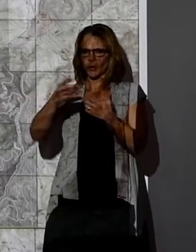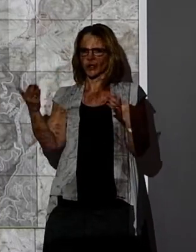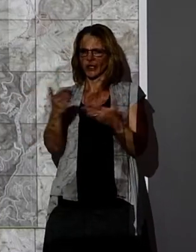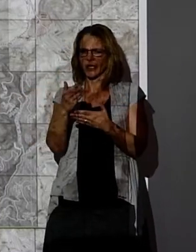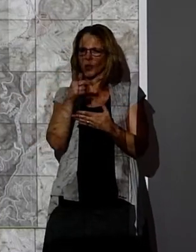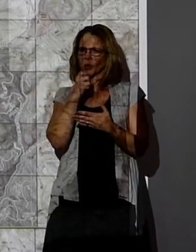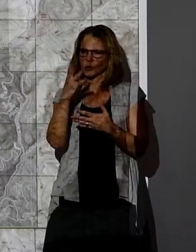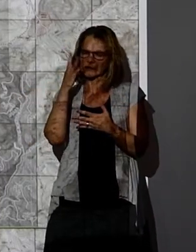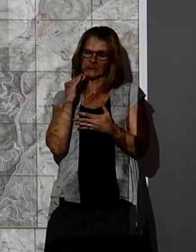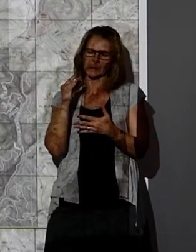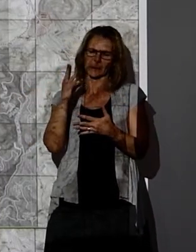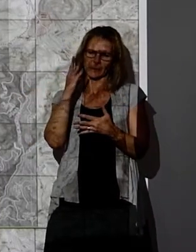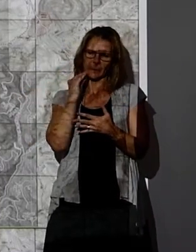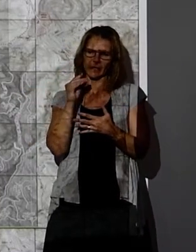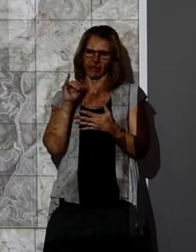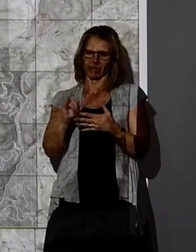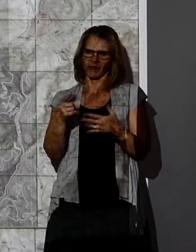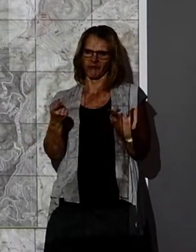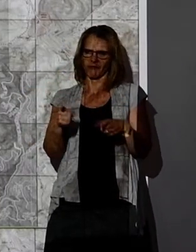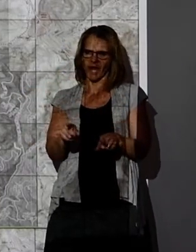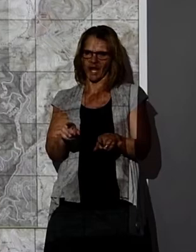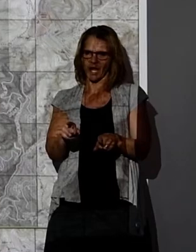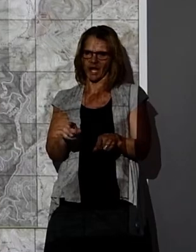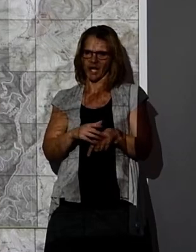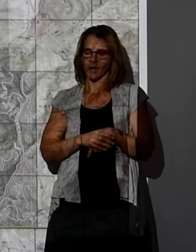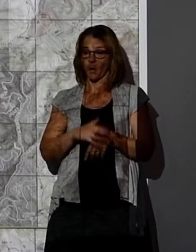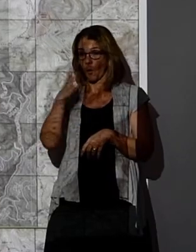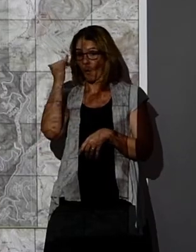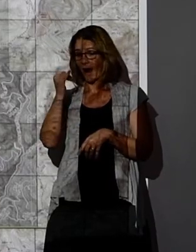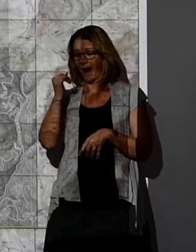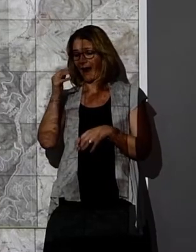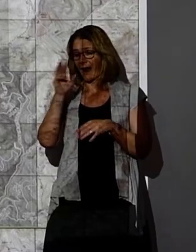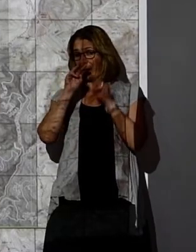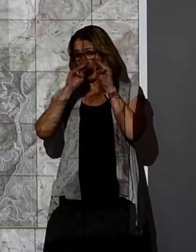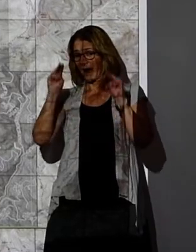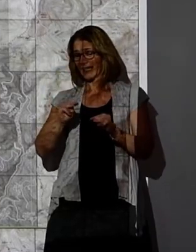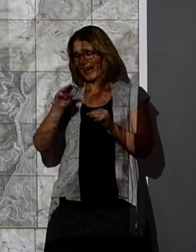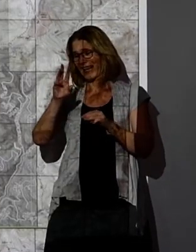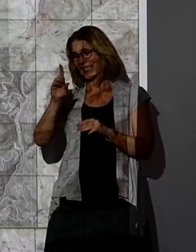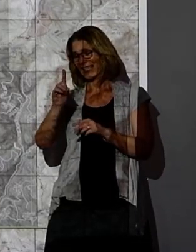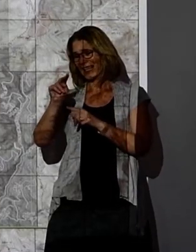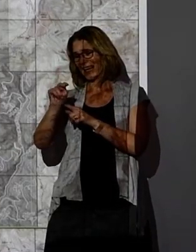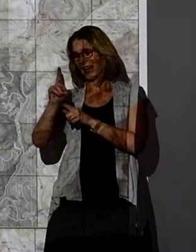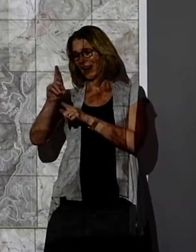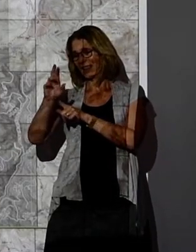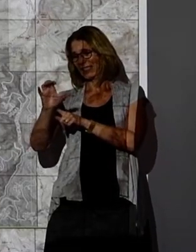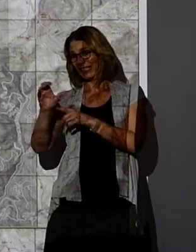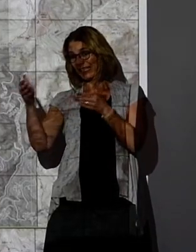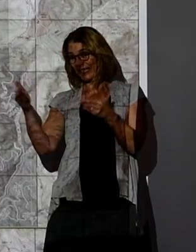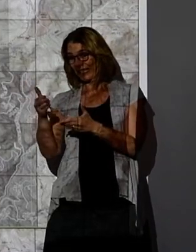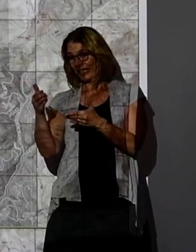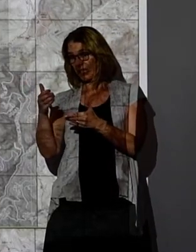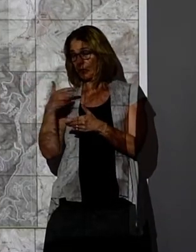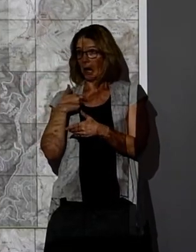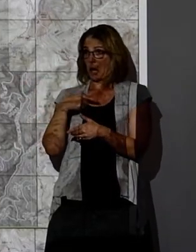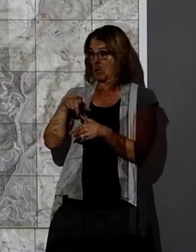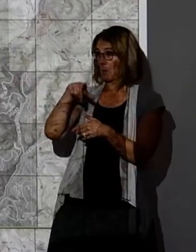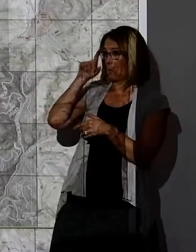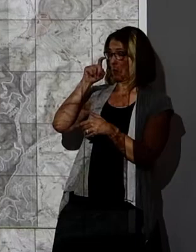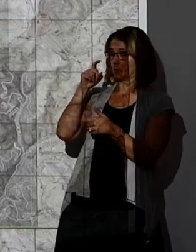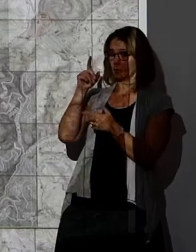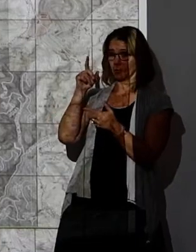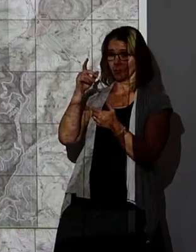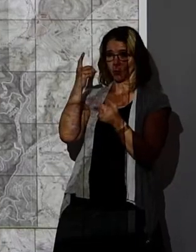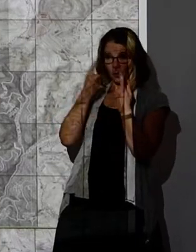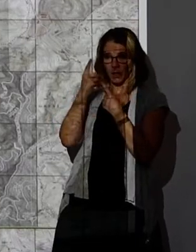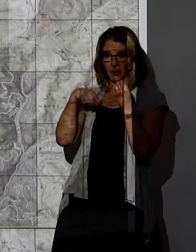through this event. Why is the Montana DNRC here? Would be a question that I would be asking, and we